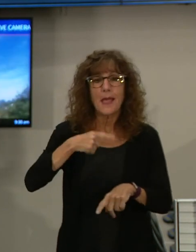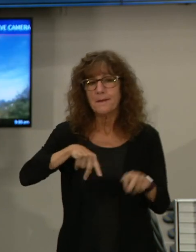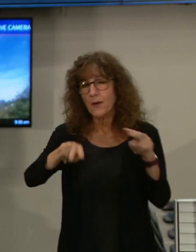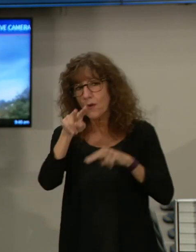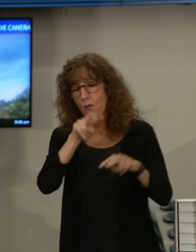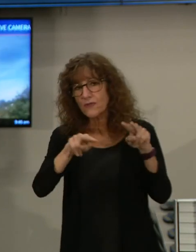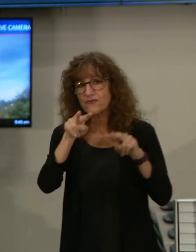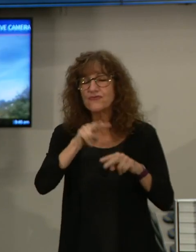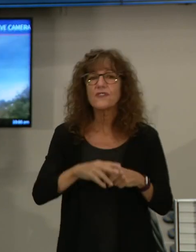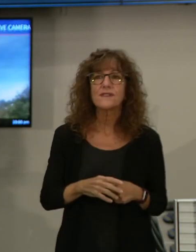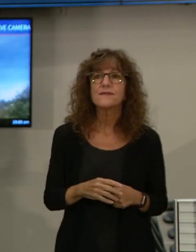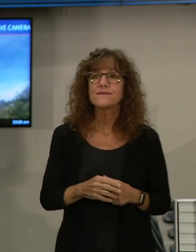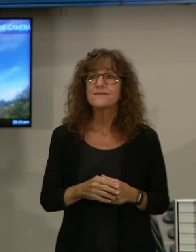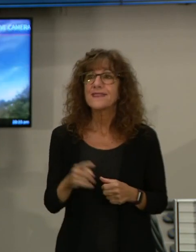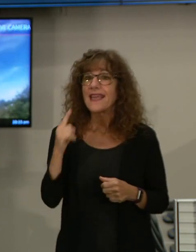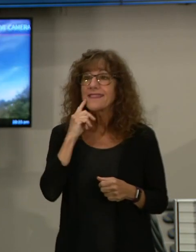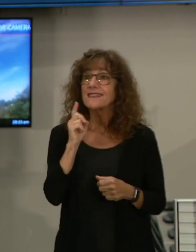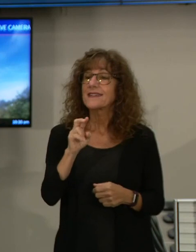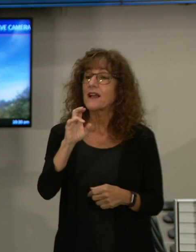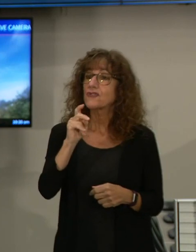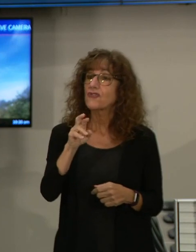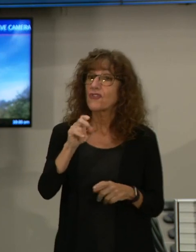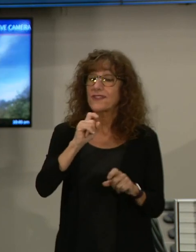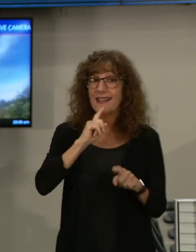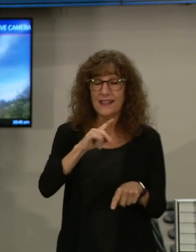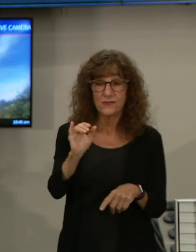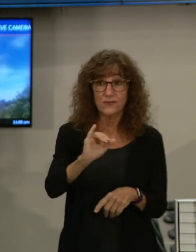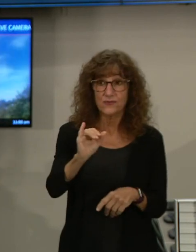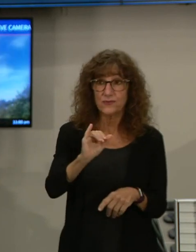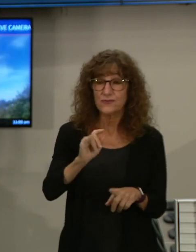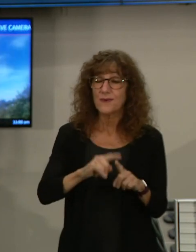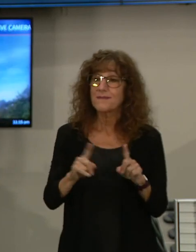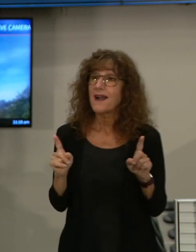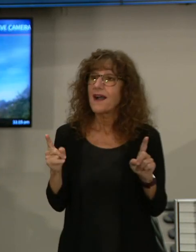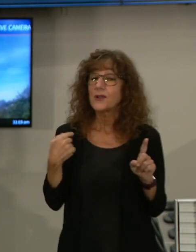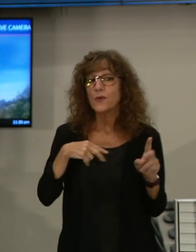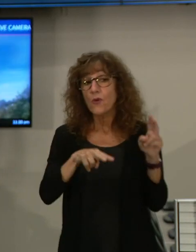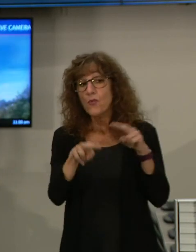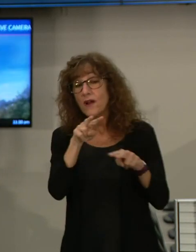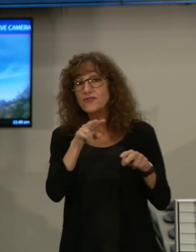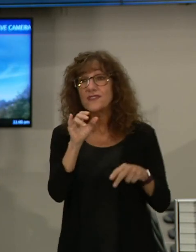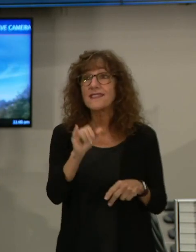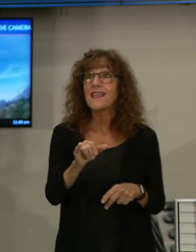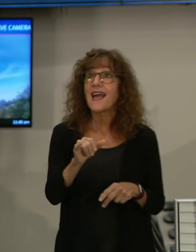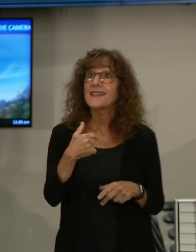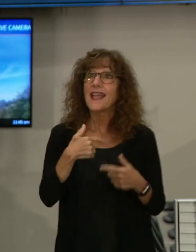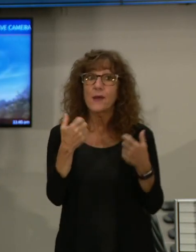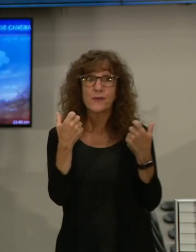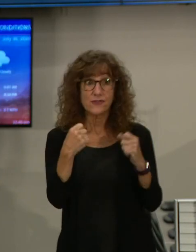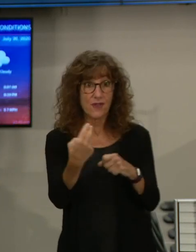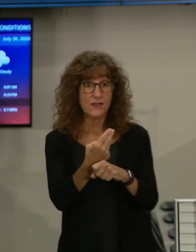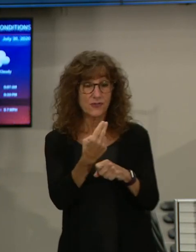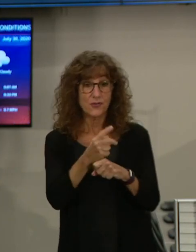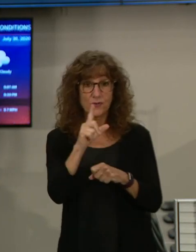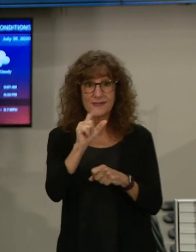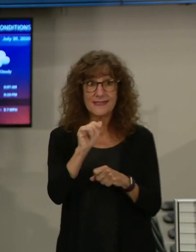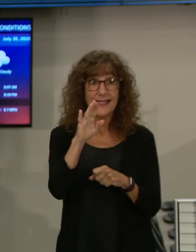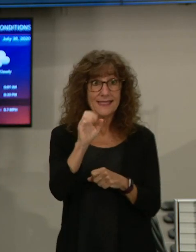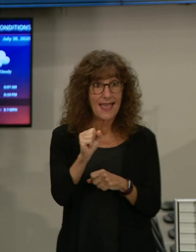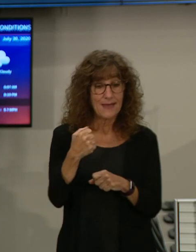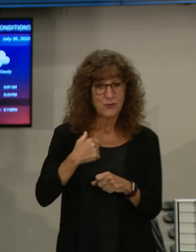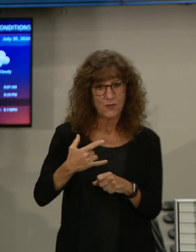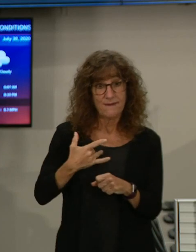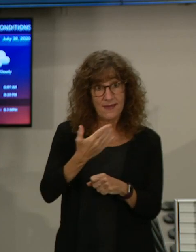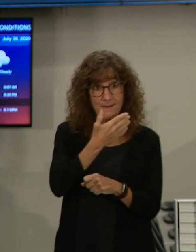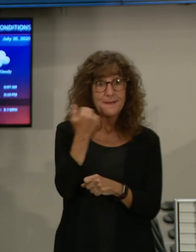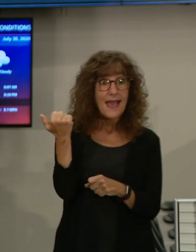watching, and I think Dr. Carter can answer this too, but we are watching it, and we try to use labs that we think are